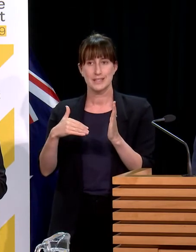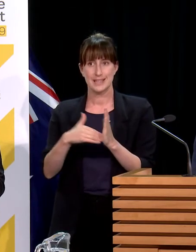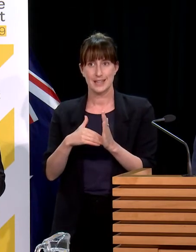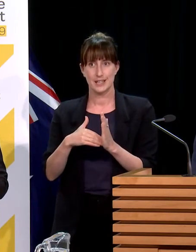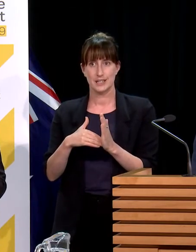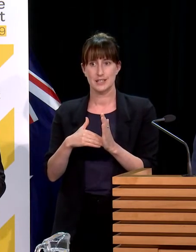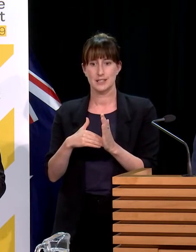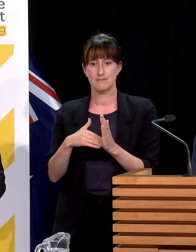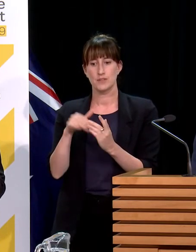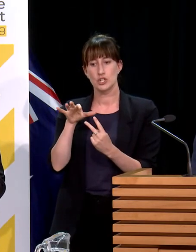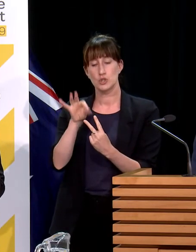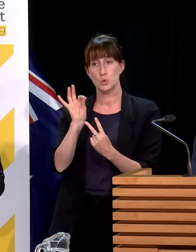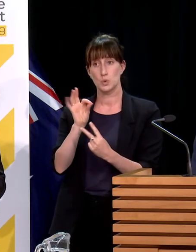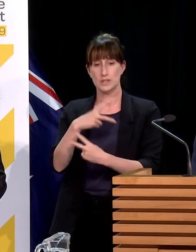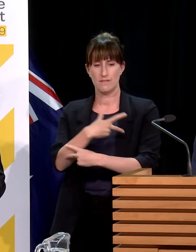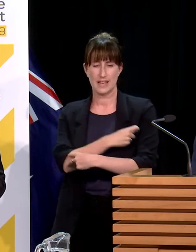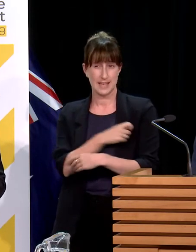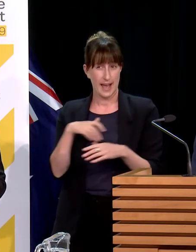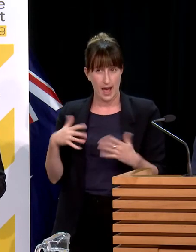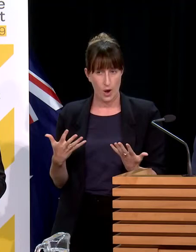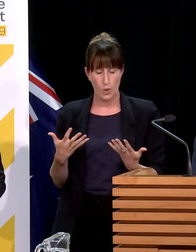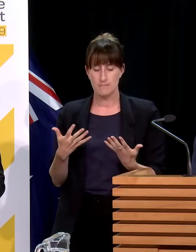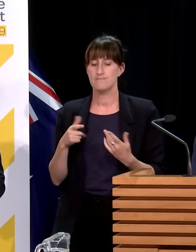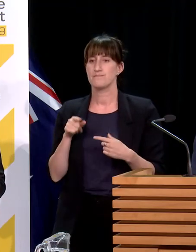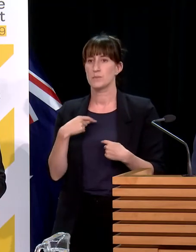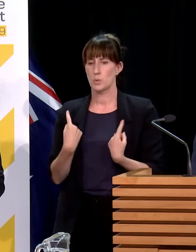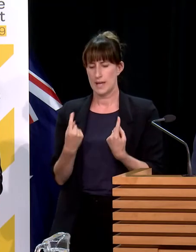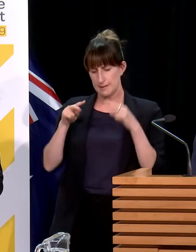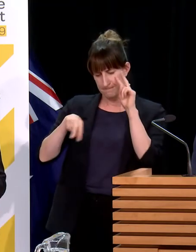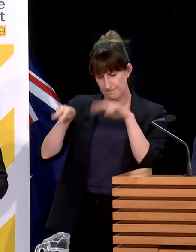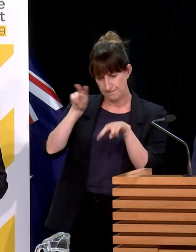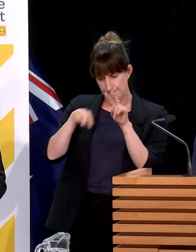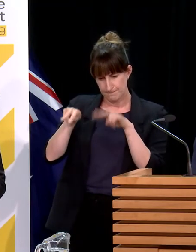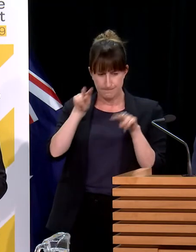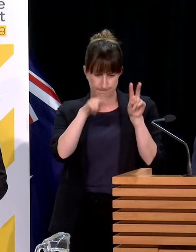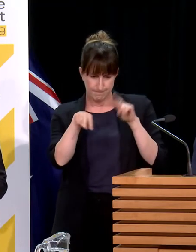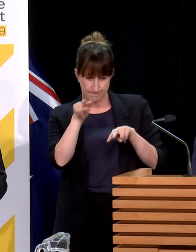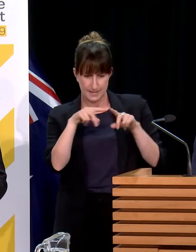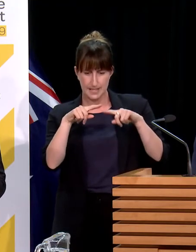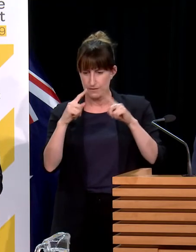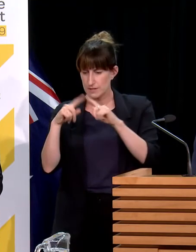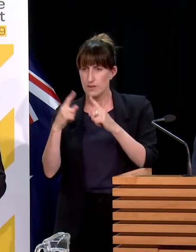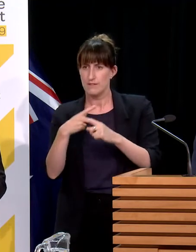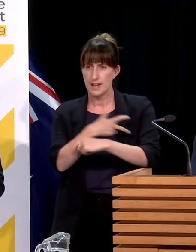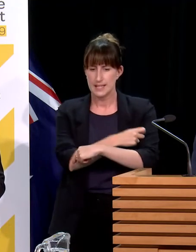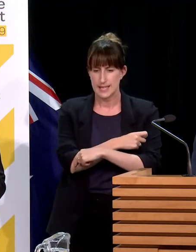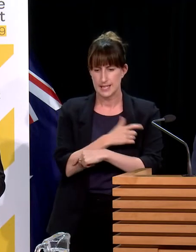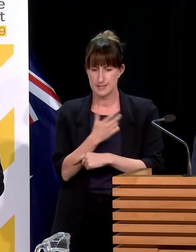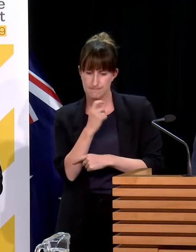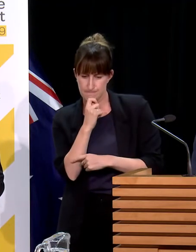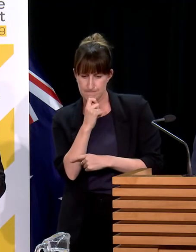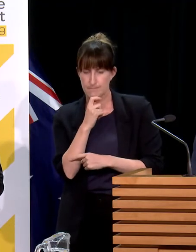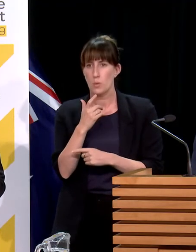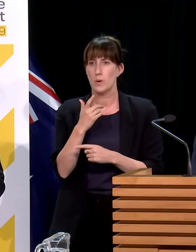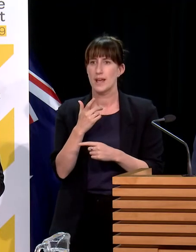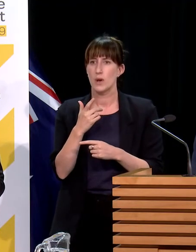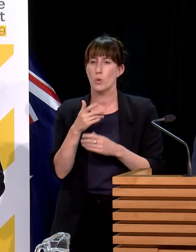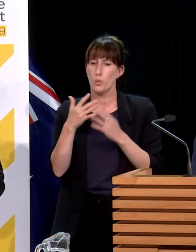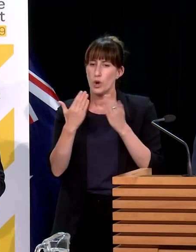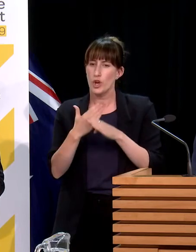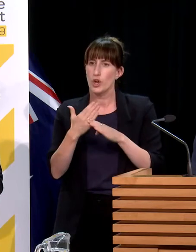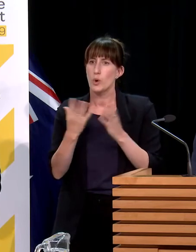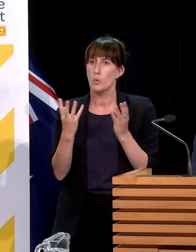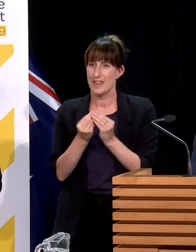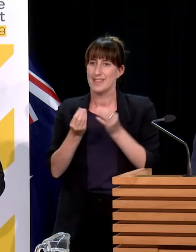science. It's based on us looking at each vaccine, working out who is this which population group is this vaccine the most effective